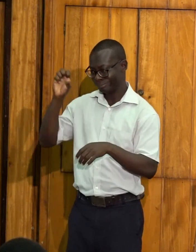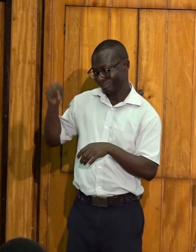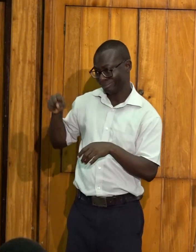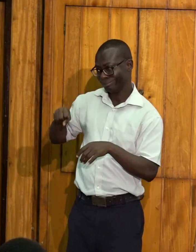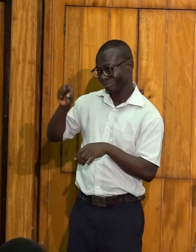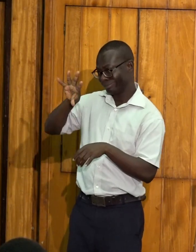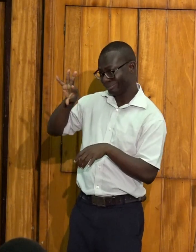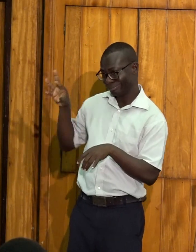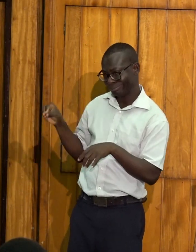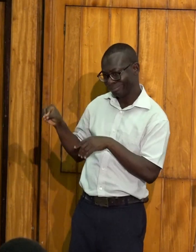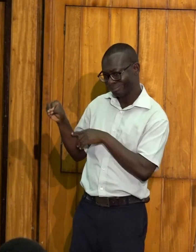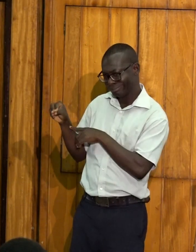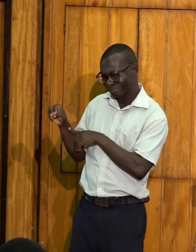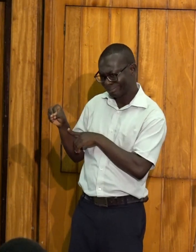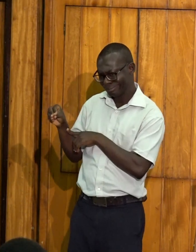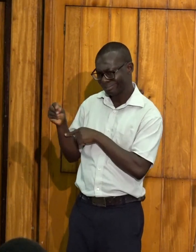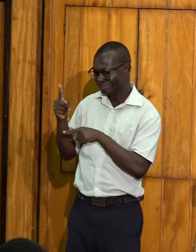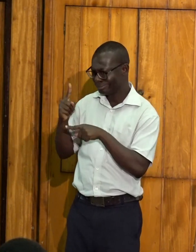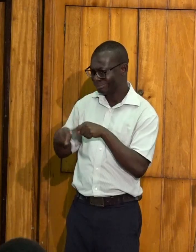be emotionally inadequate.